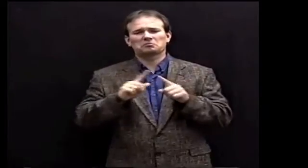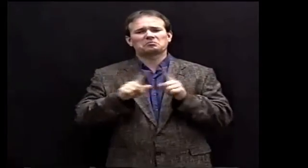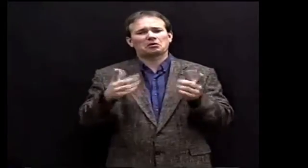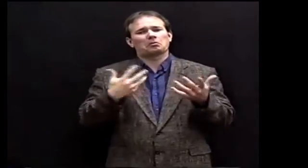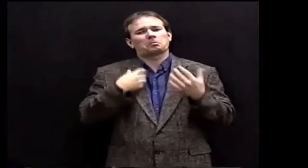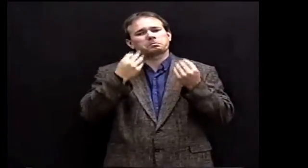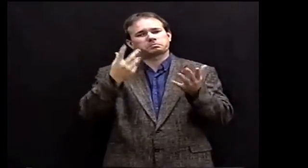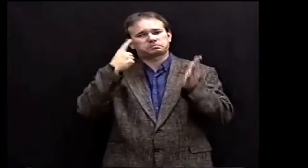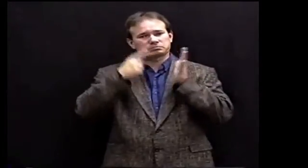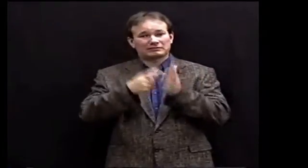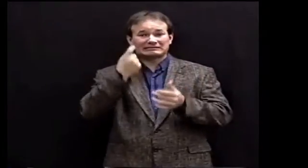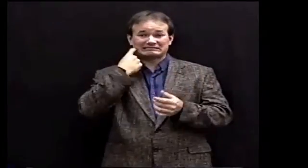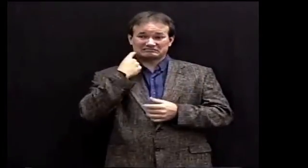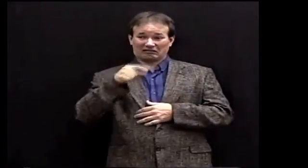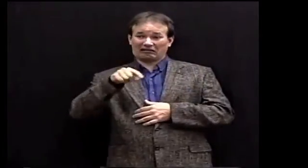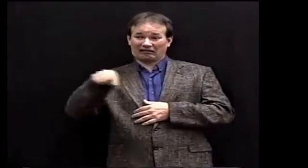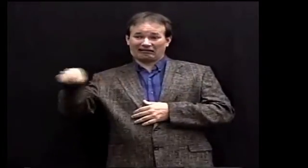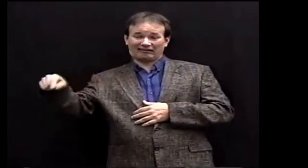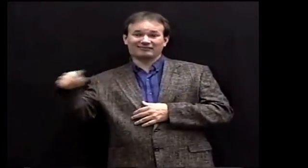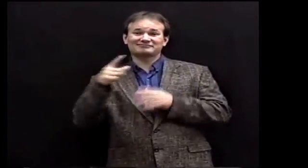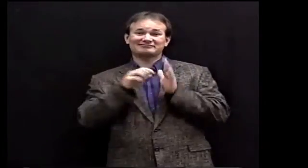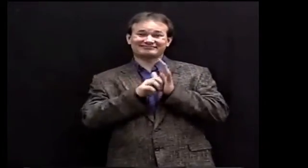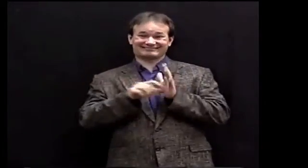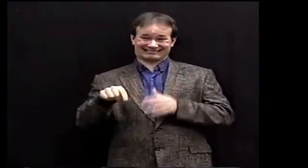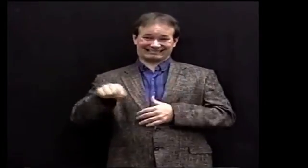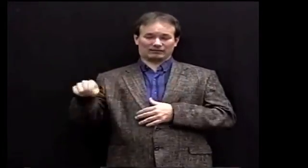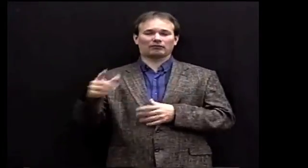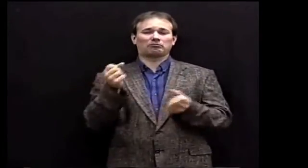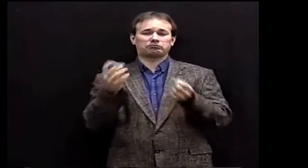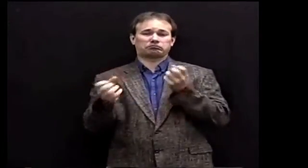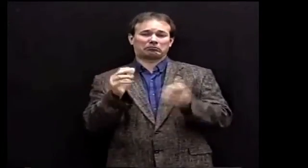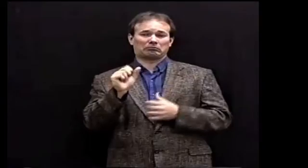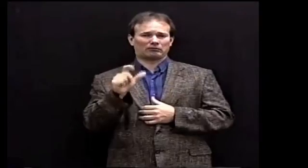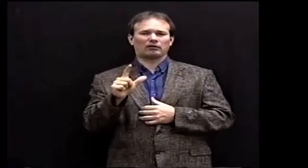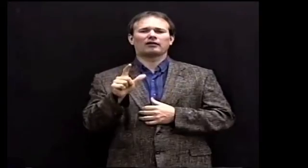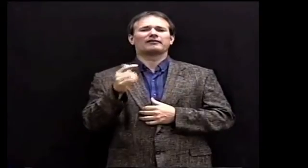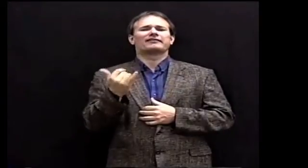Next, we'll see examples of how deaf people who are bilingual sign in their native language.